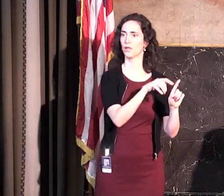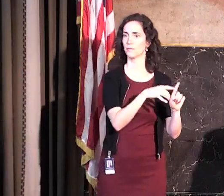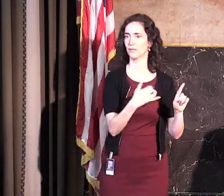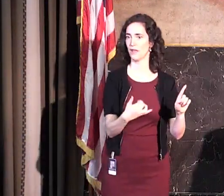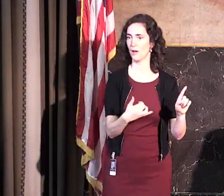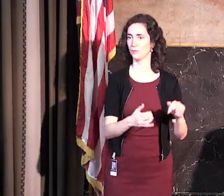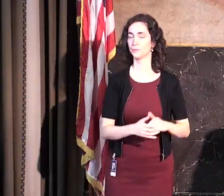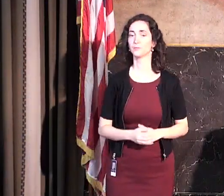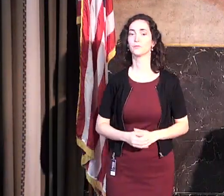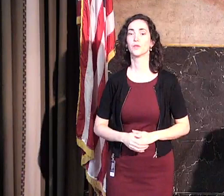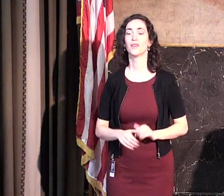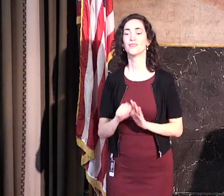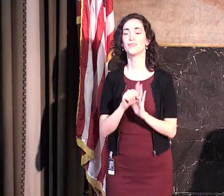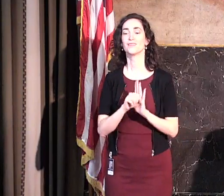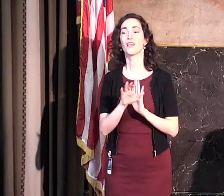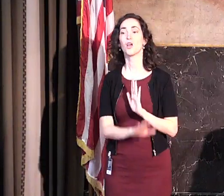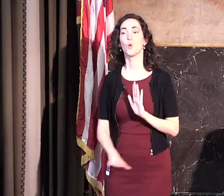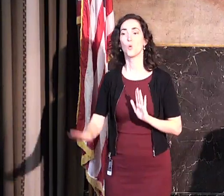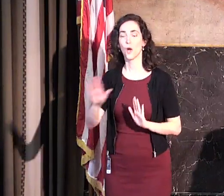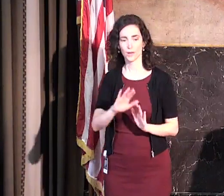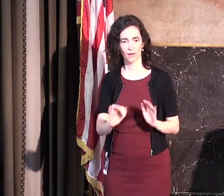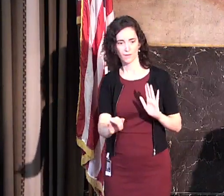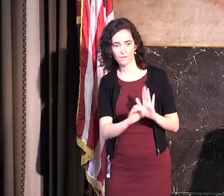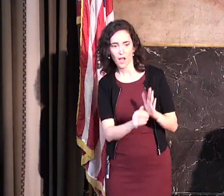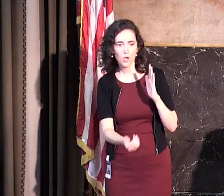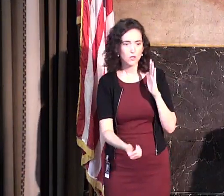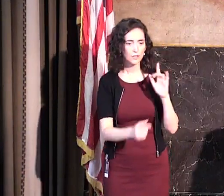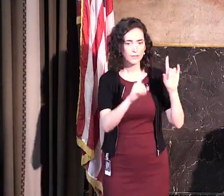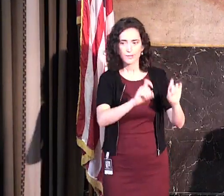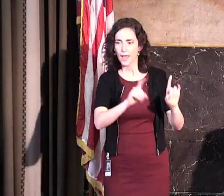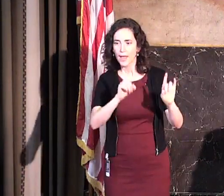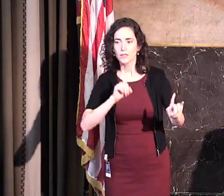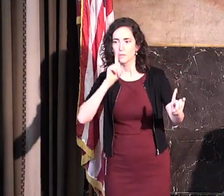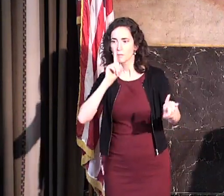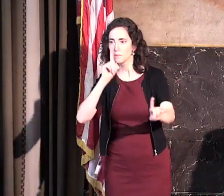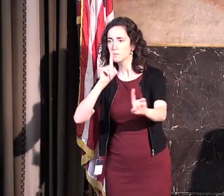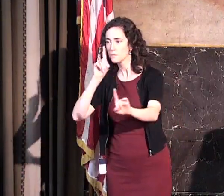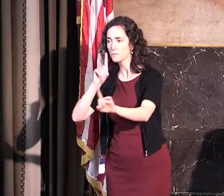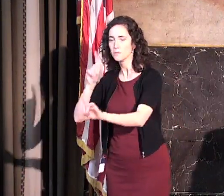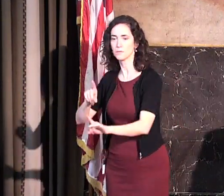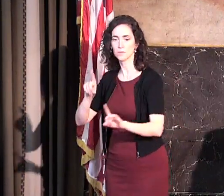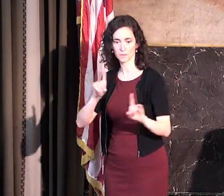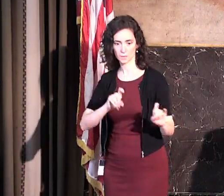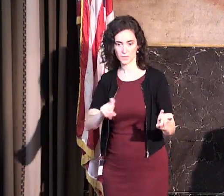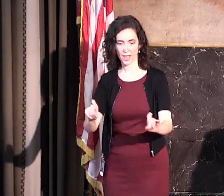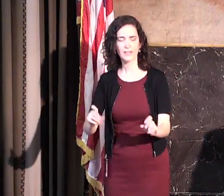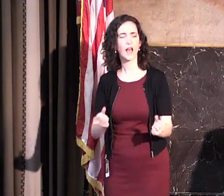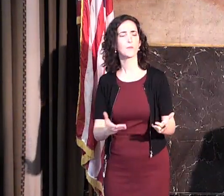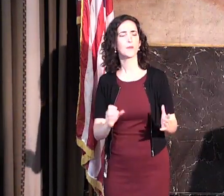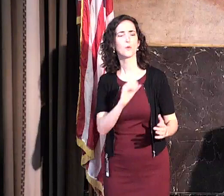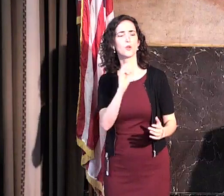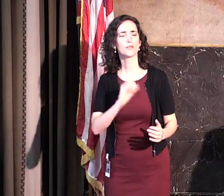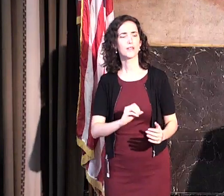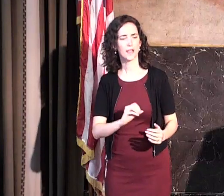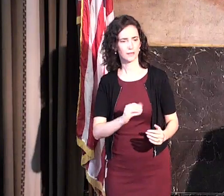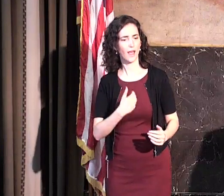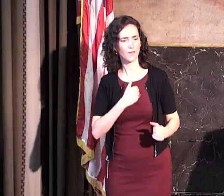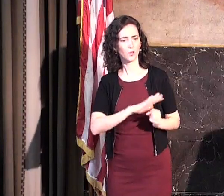Statewide percent positivity of new COVID-19 tests conducted currently is